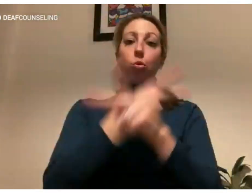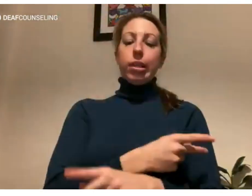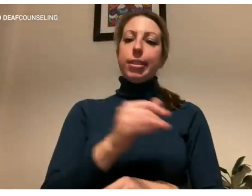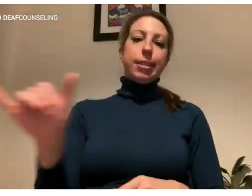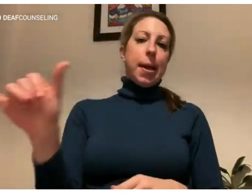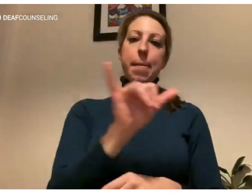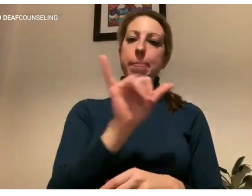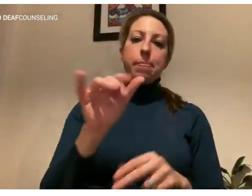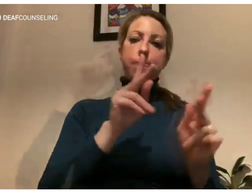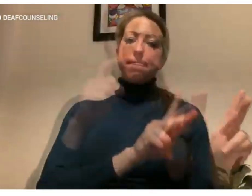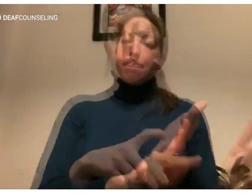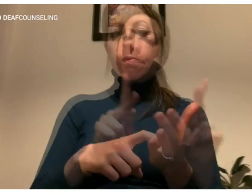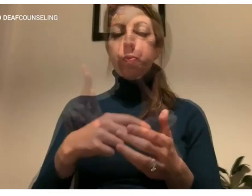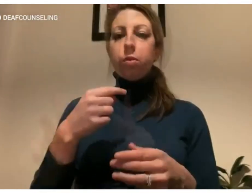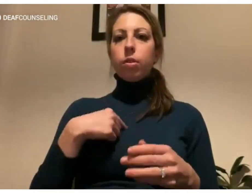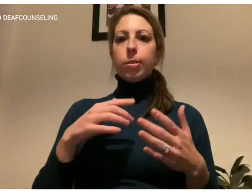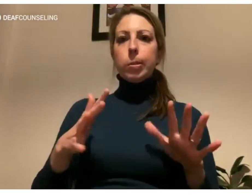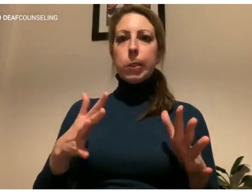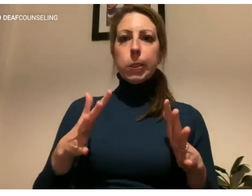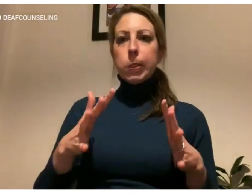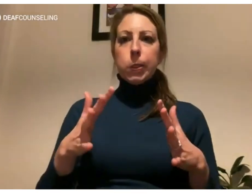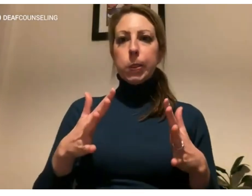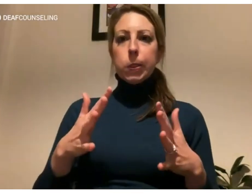adding gasoline to a fire.